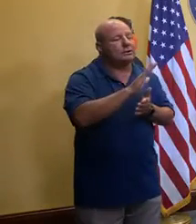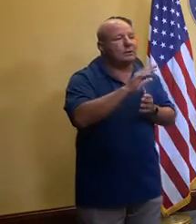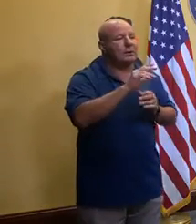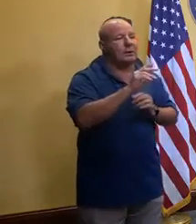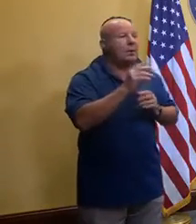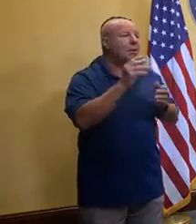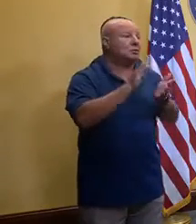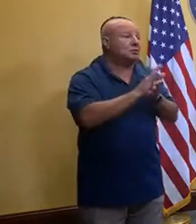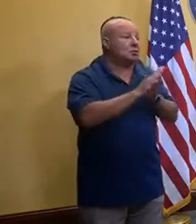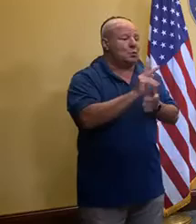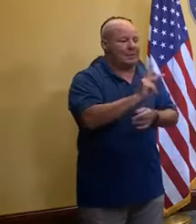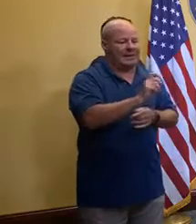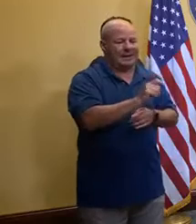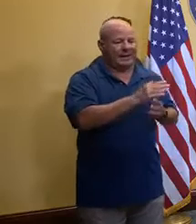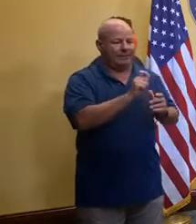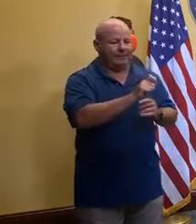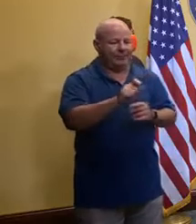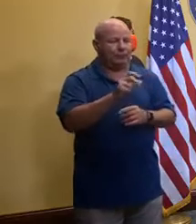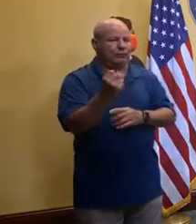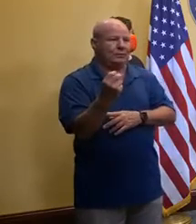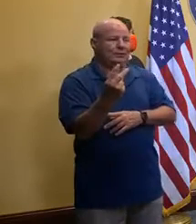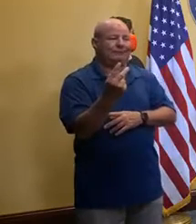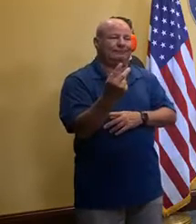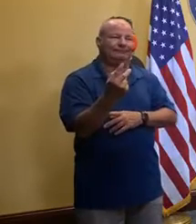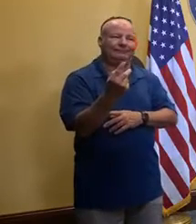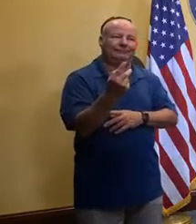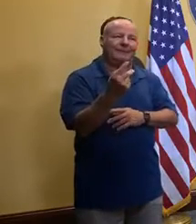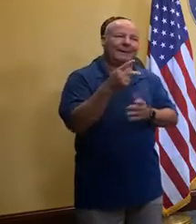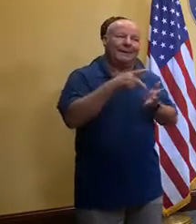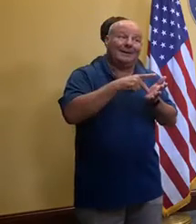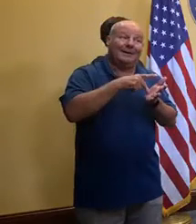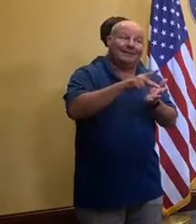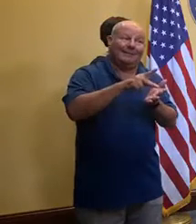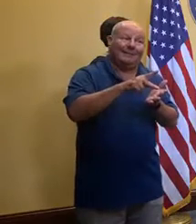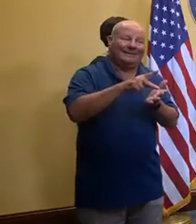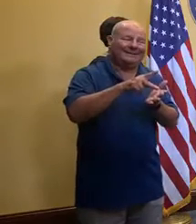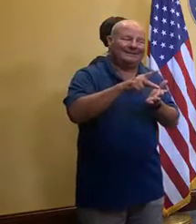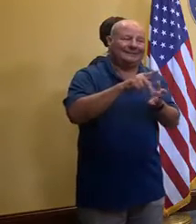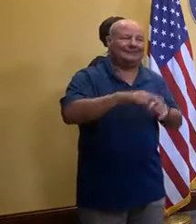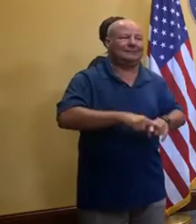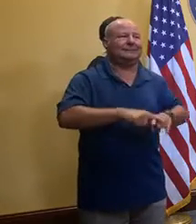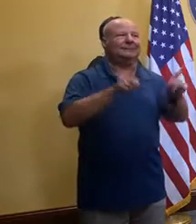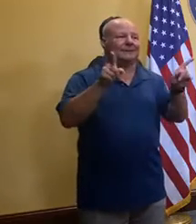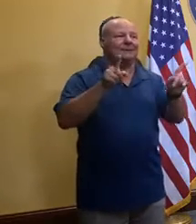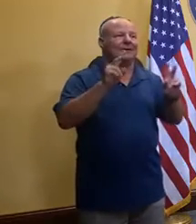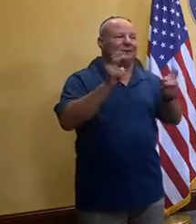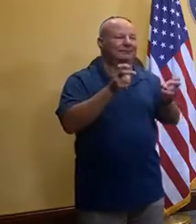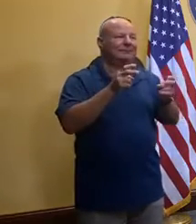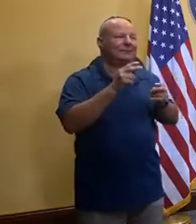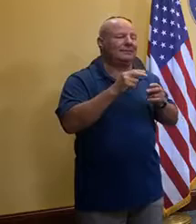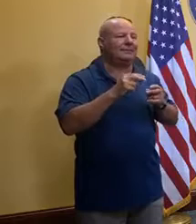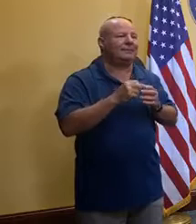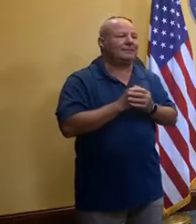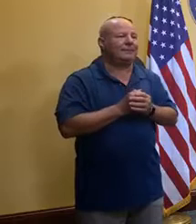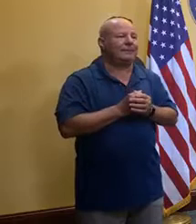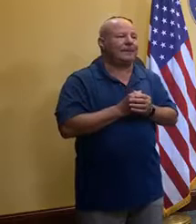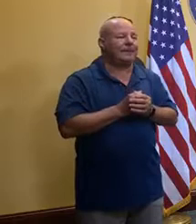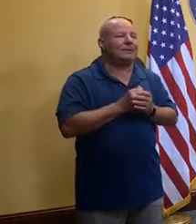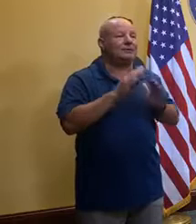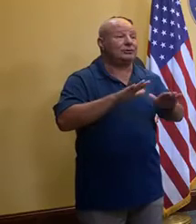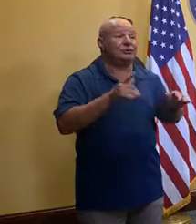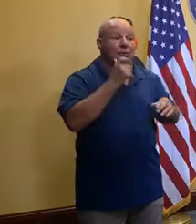through 12, nobody's getting paid. That's a very, very different issue, particularly if you're talking about children who are not